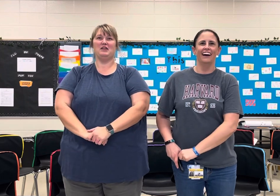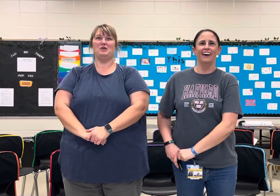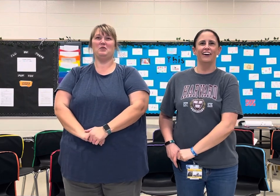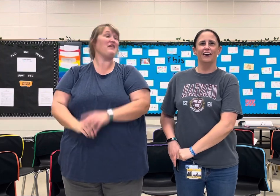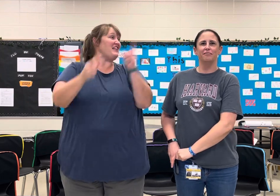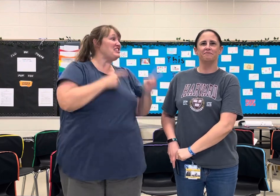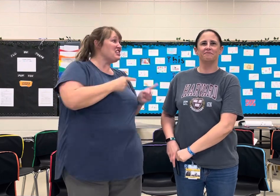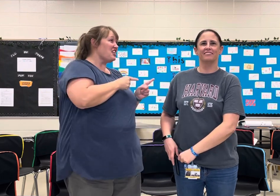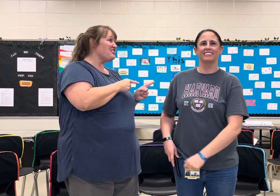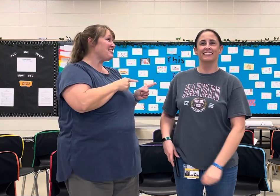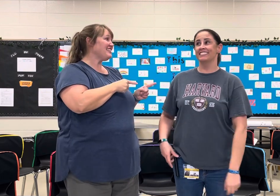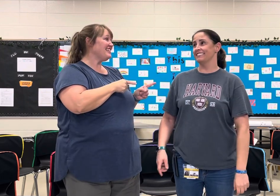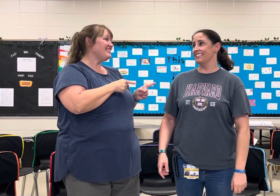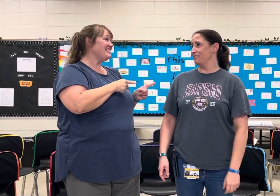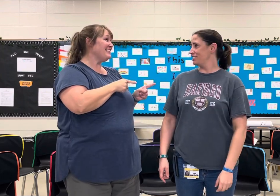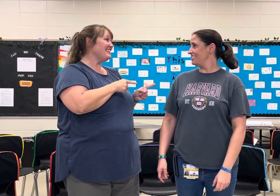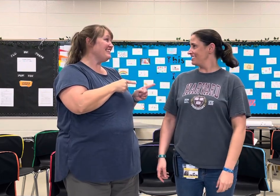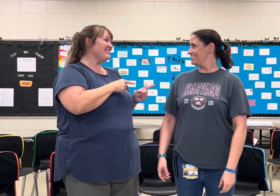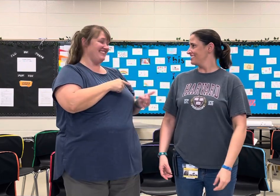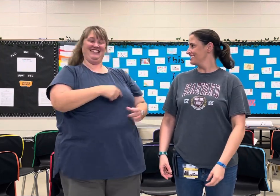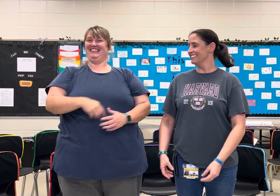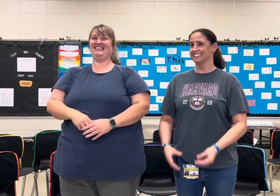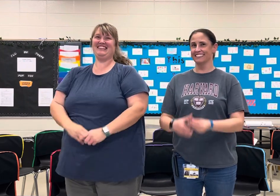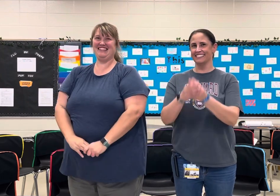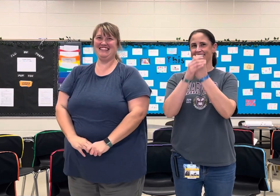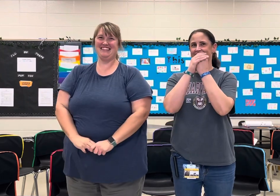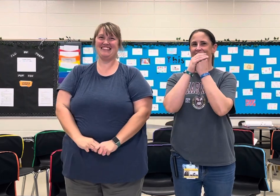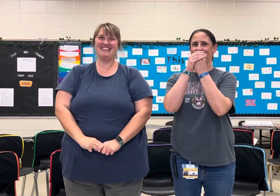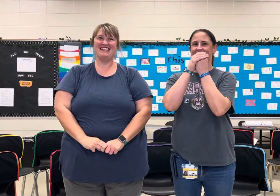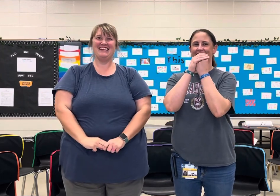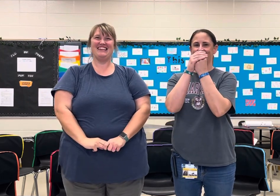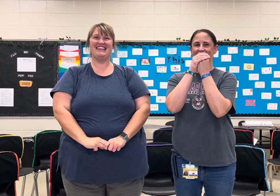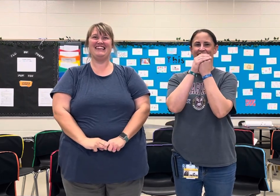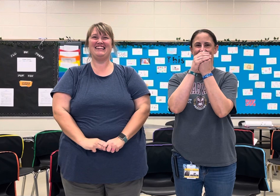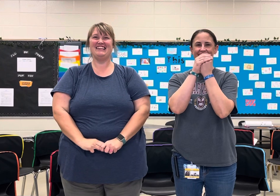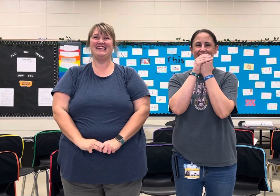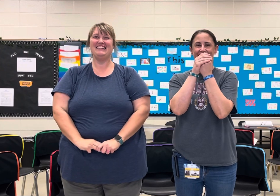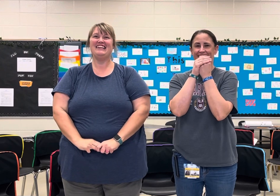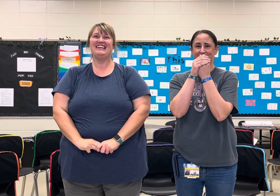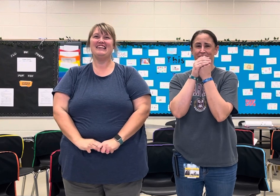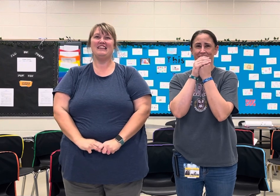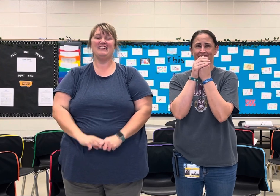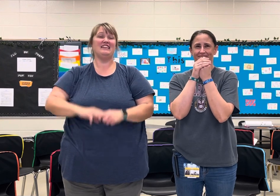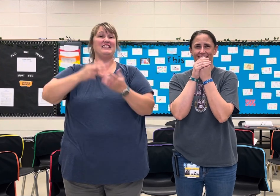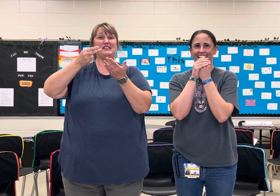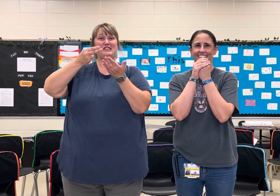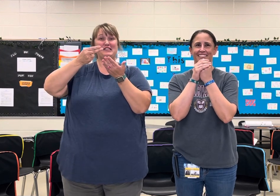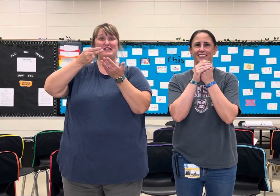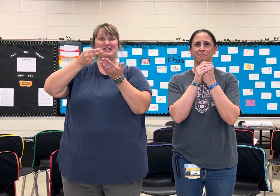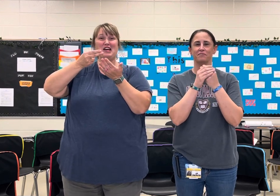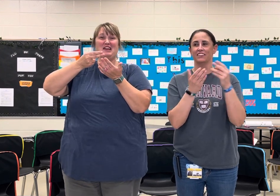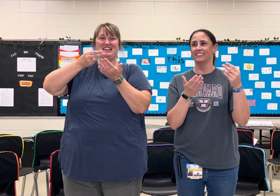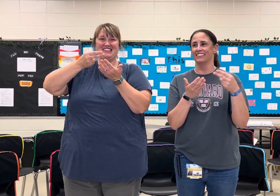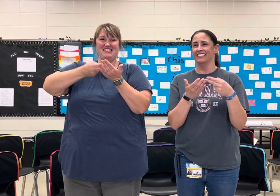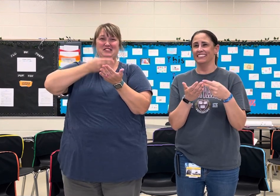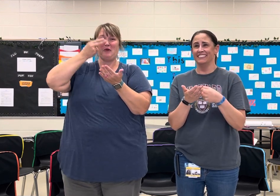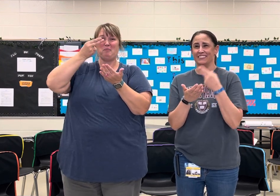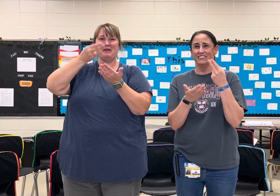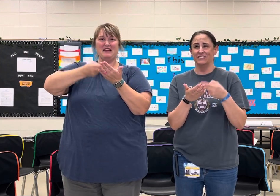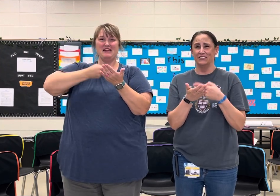We finish each other's sandwiches. Sandwich. I need sleep. Soup.